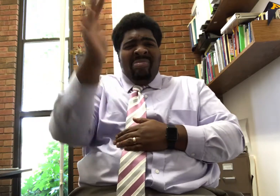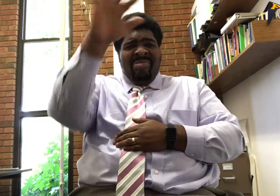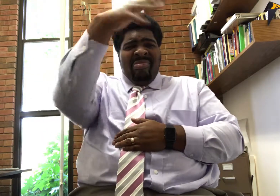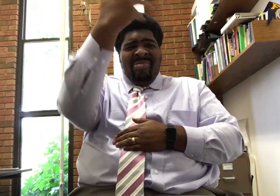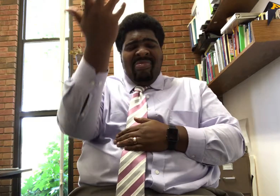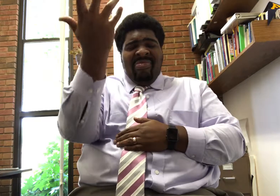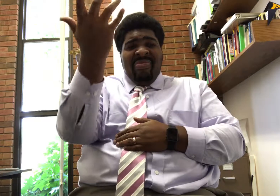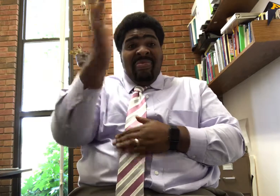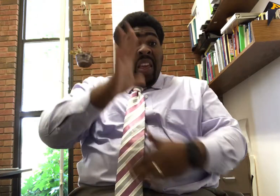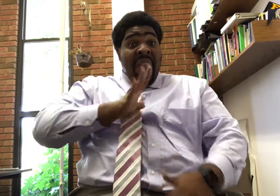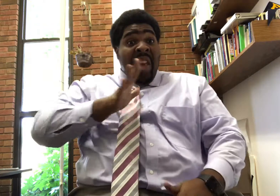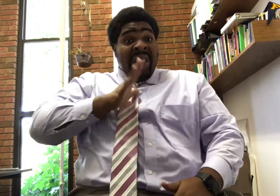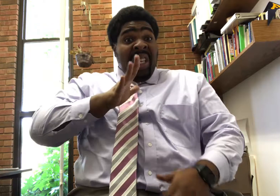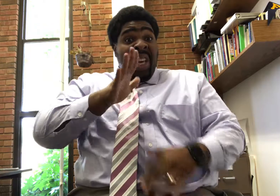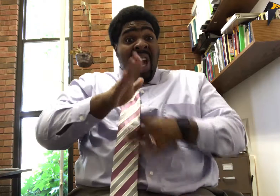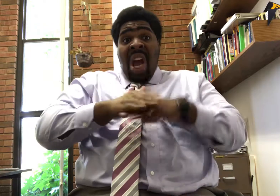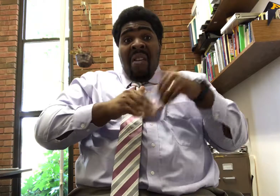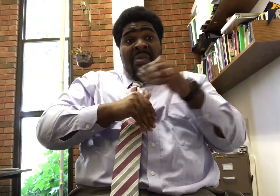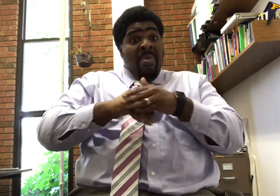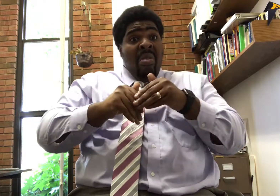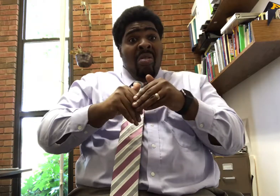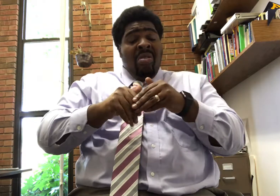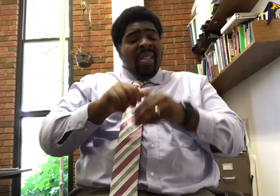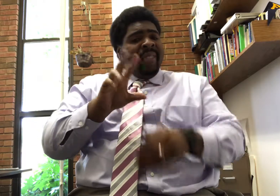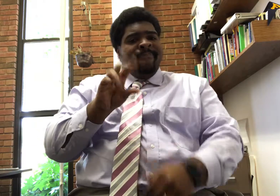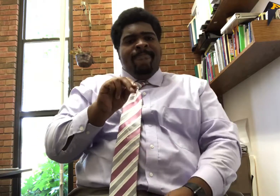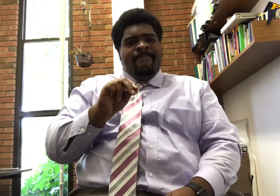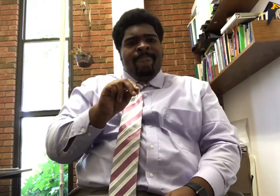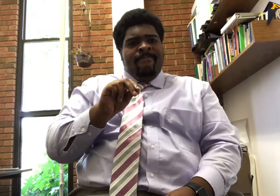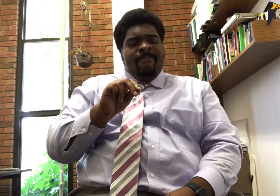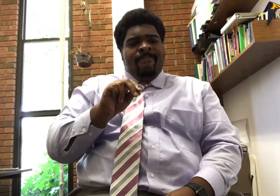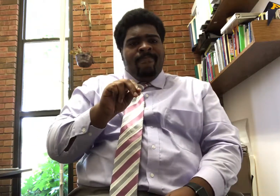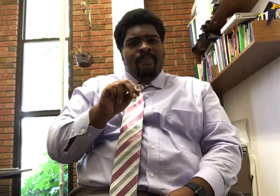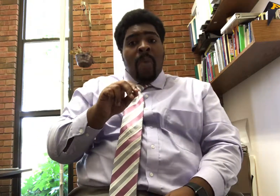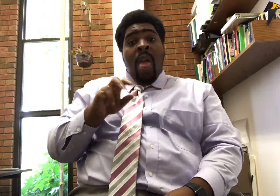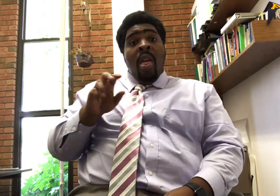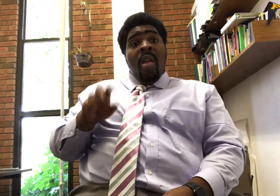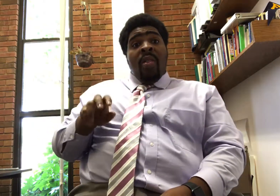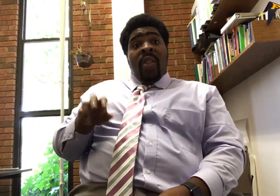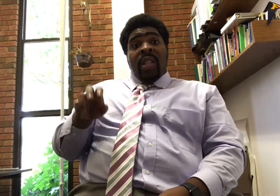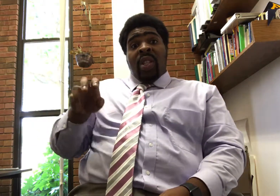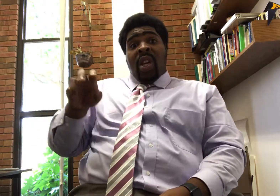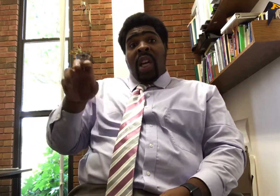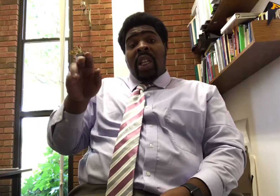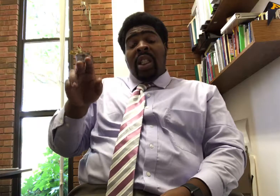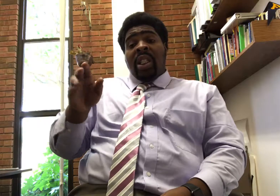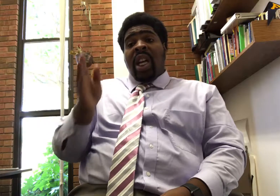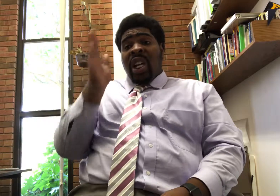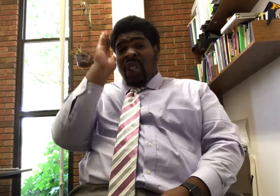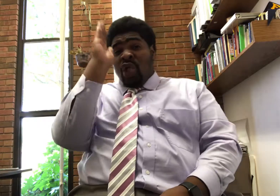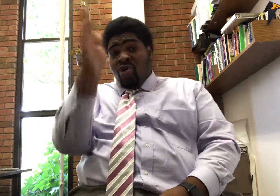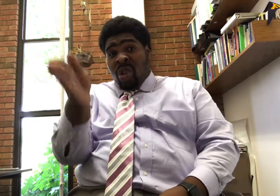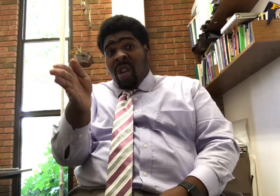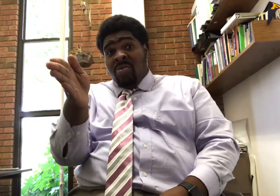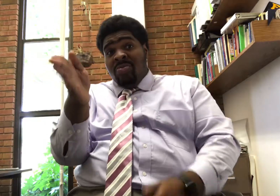Some of the staircases are straight, and some of them spiral along the wall,